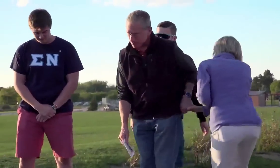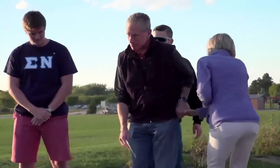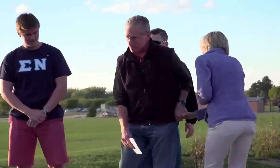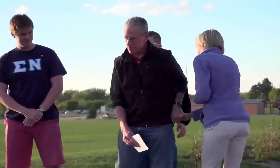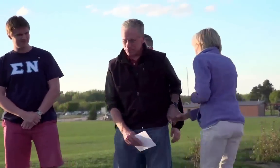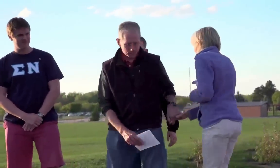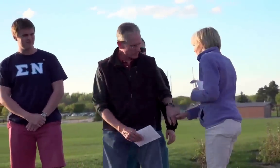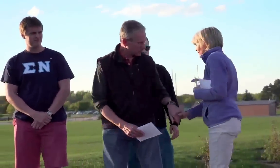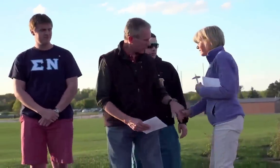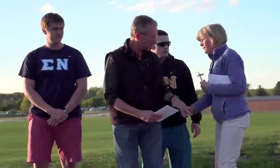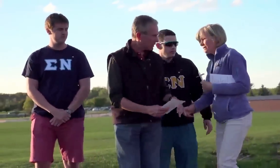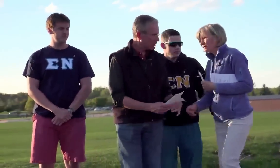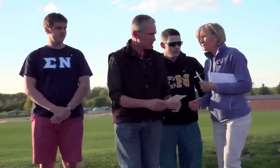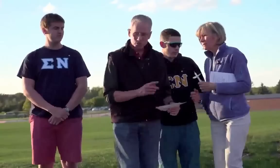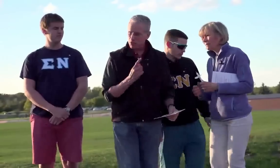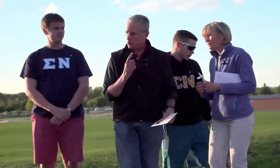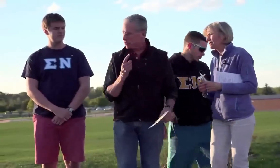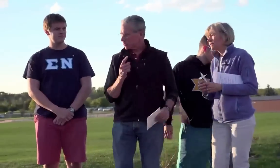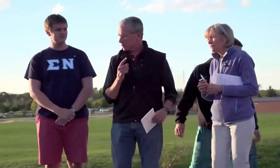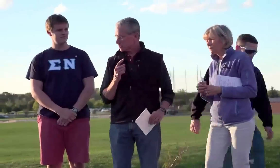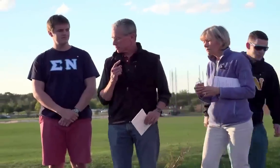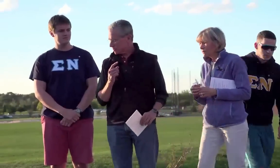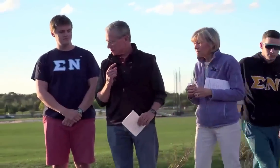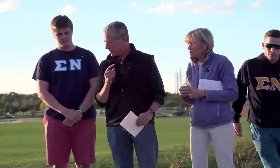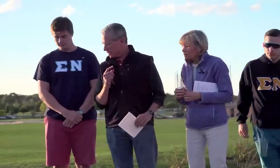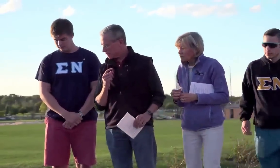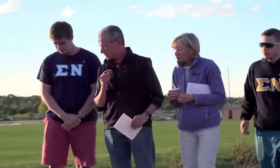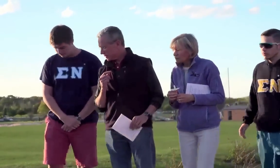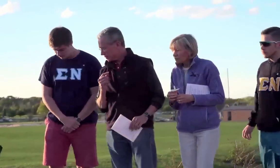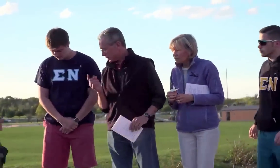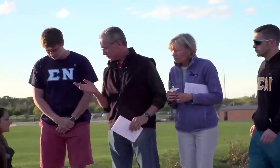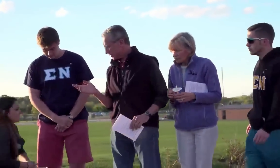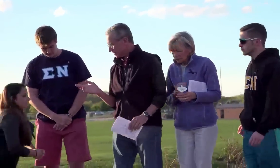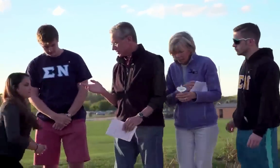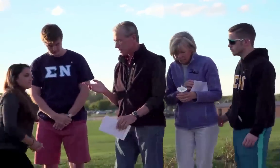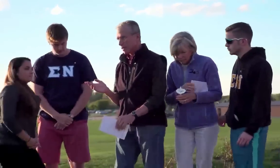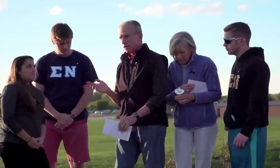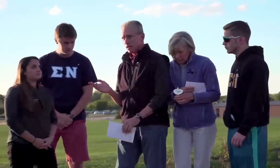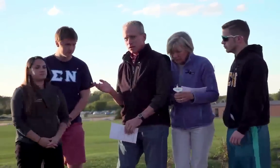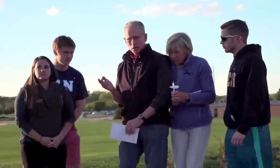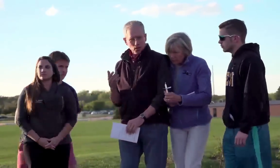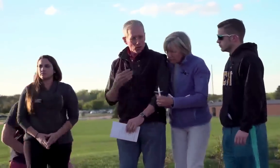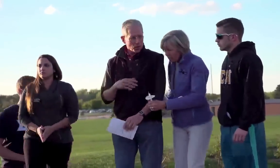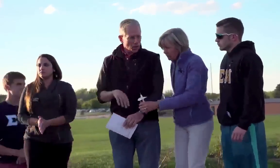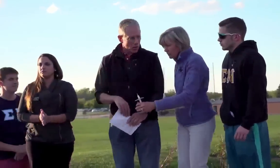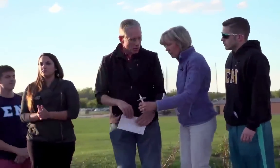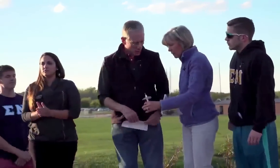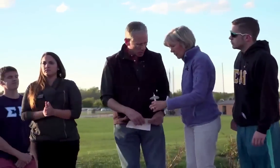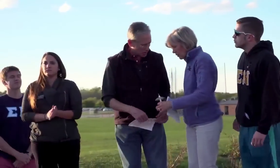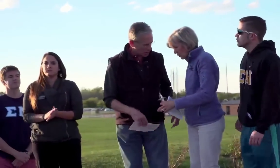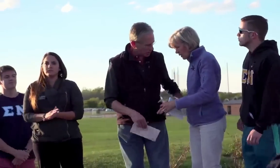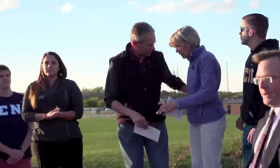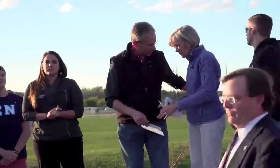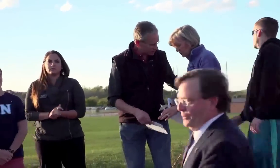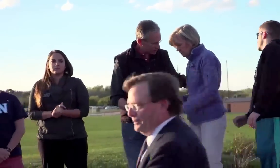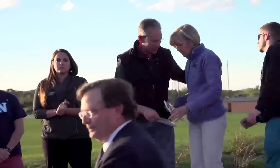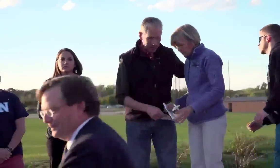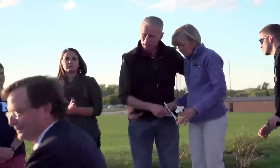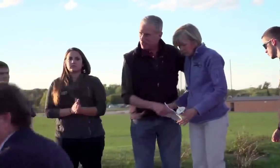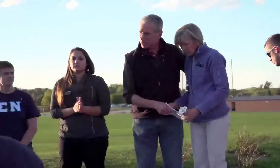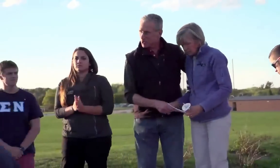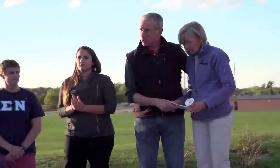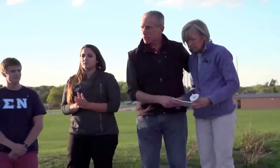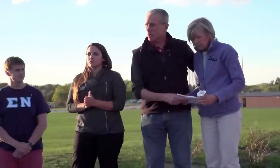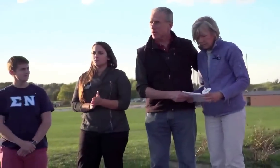Hi everybody, we're really with long hair, so we're all here burn with those candles. It's a big community here. I'd like to just talk about my very close friends, what a great